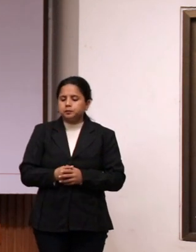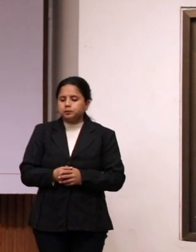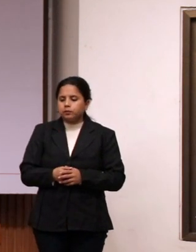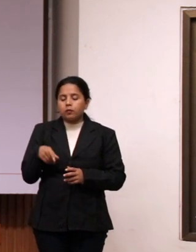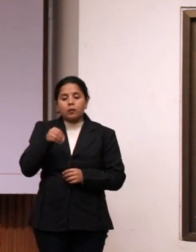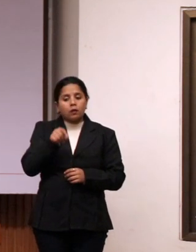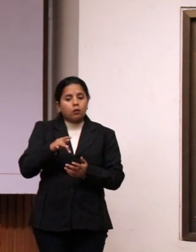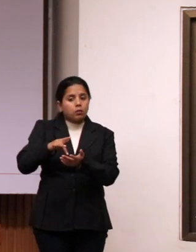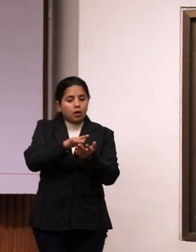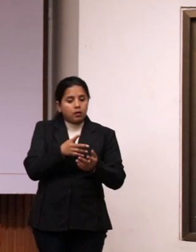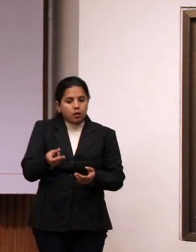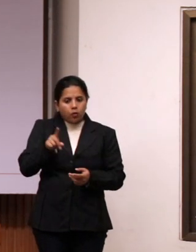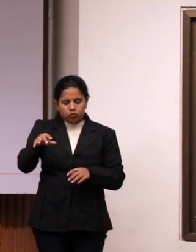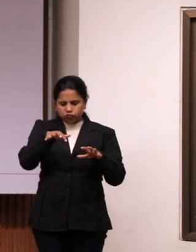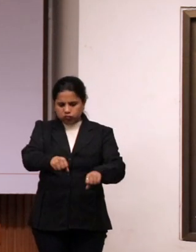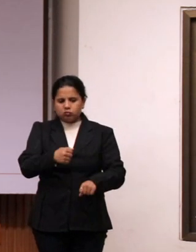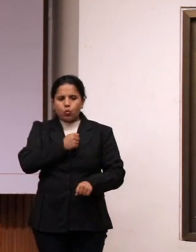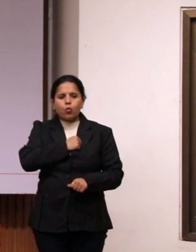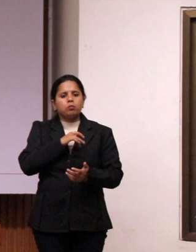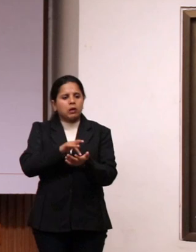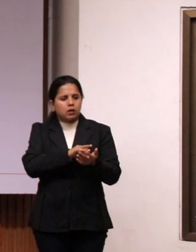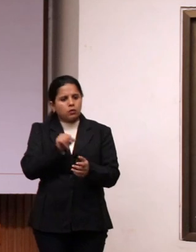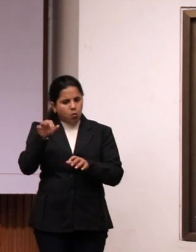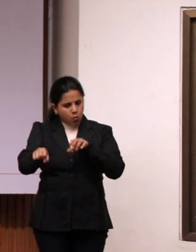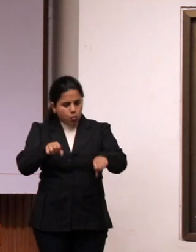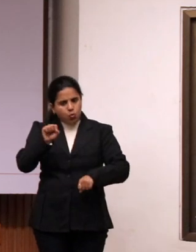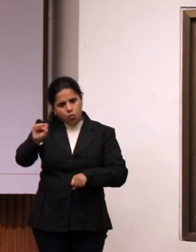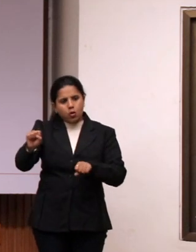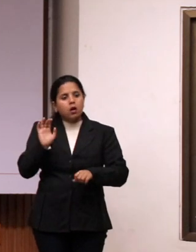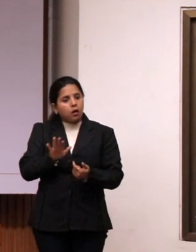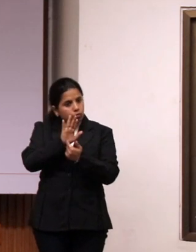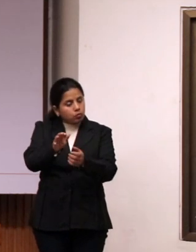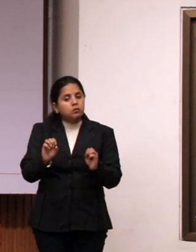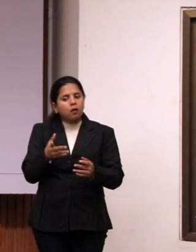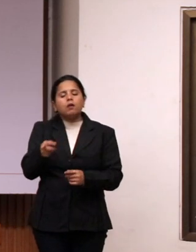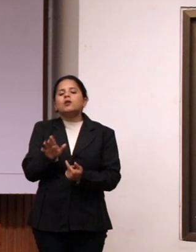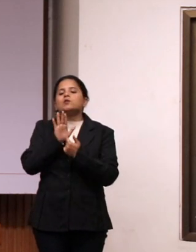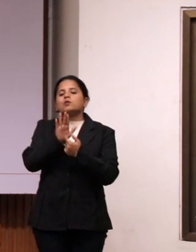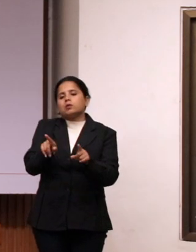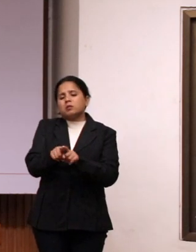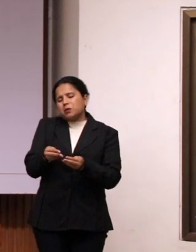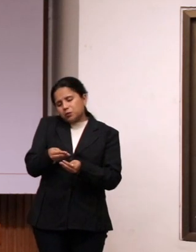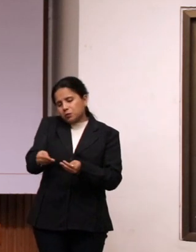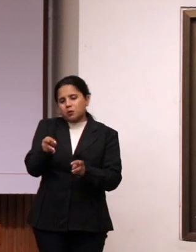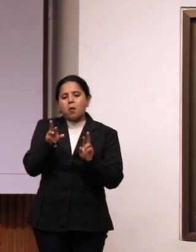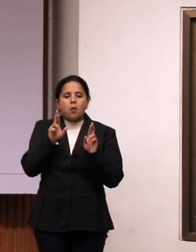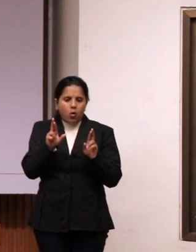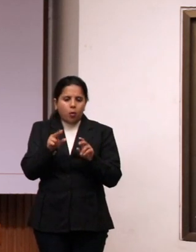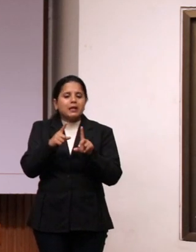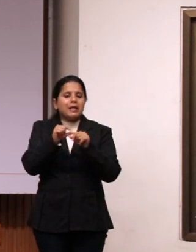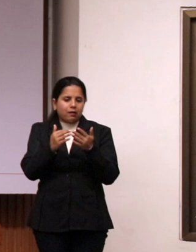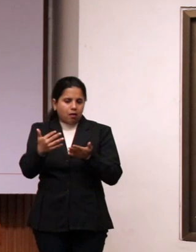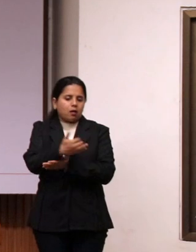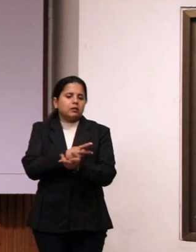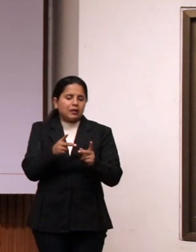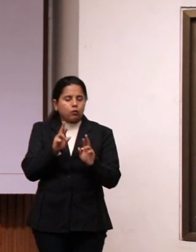those ranges are being reclaimed by various species. So those are indication, but soon we'll come out with some data set